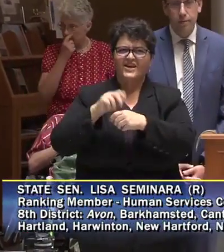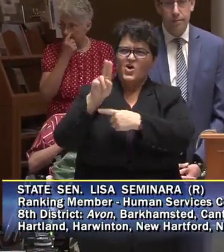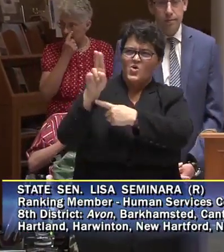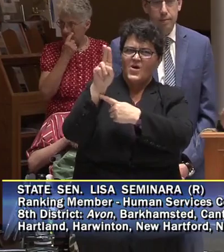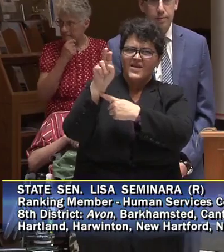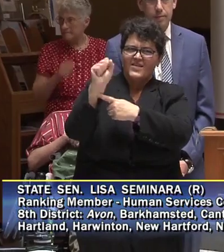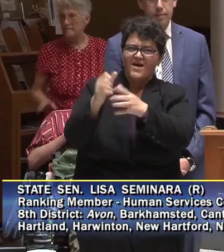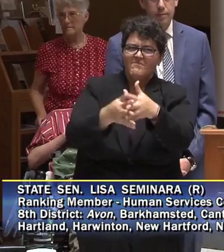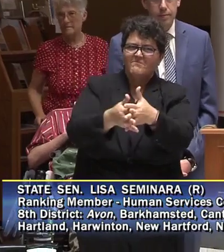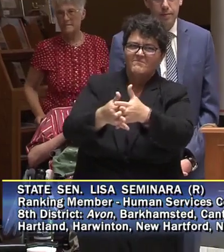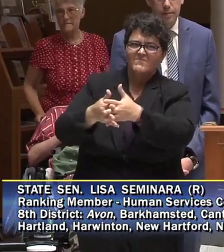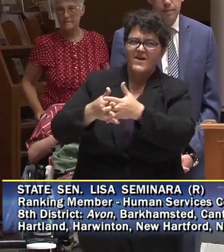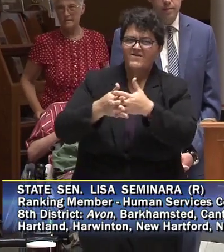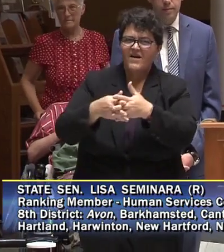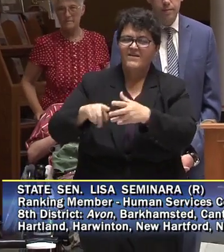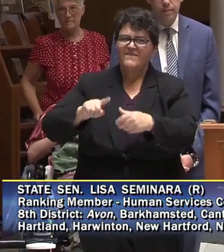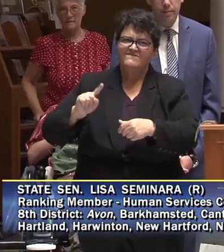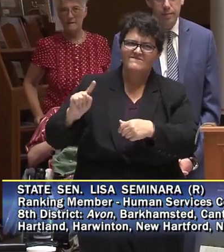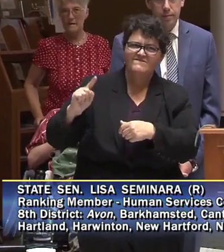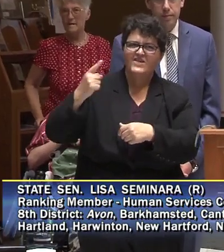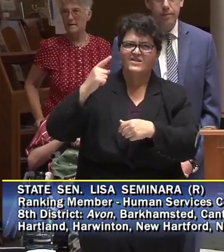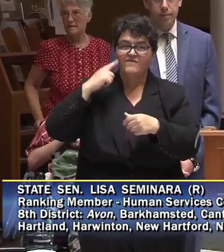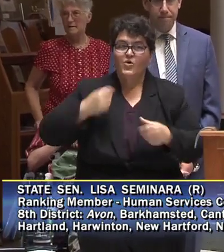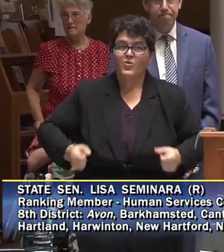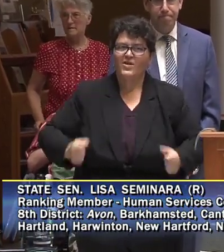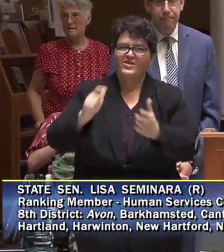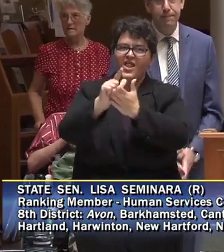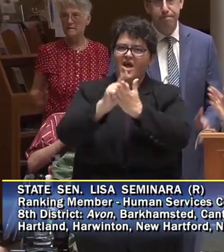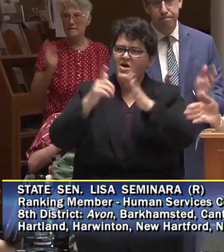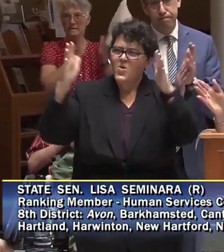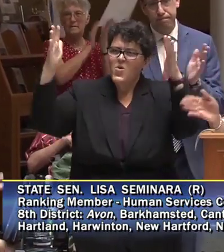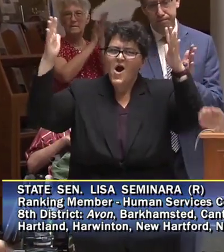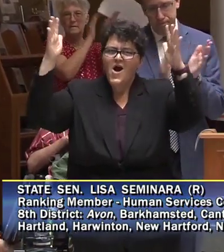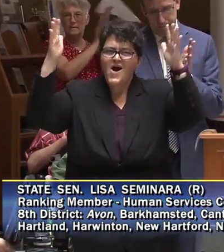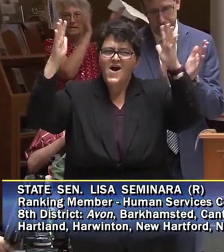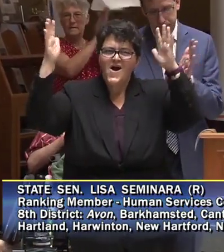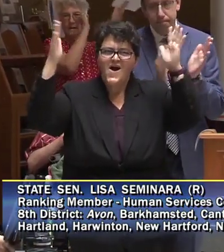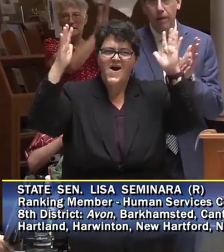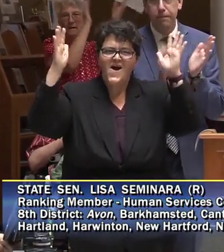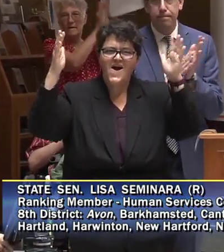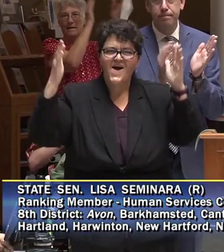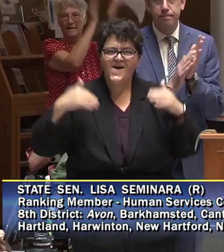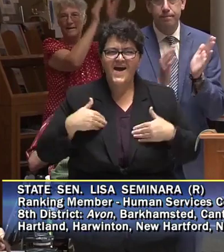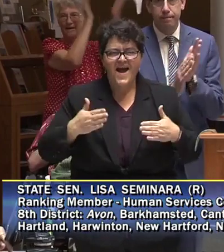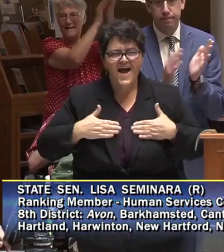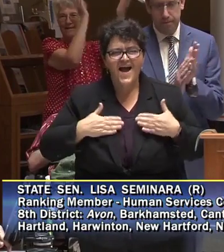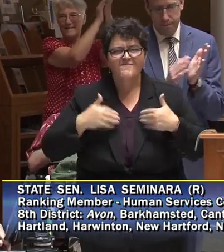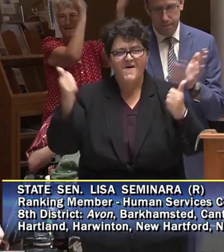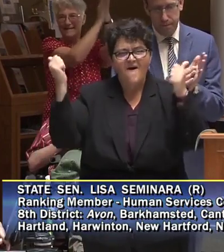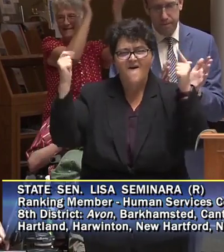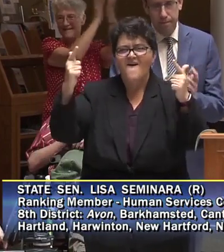to have wheelchair legislation. And we made it happen. All of you made it happen.